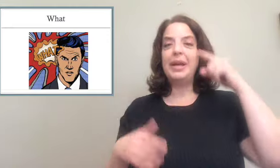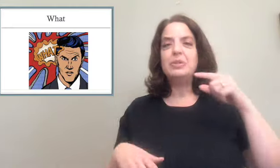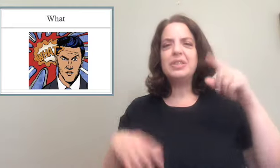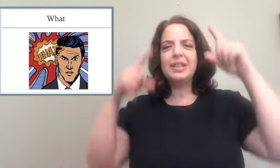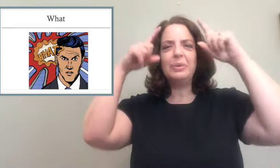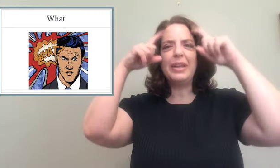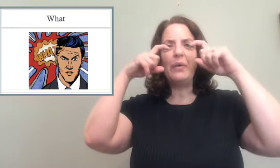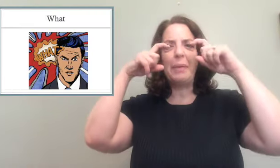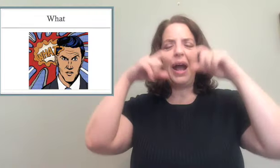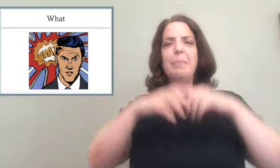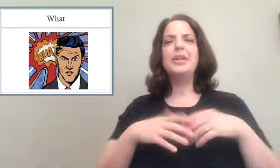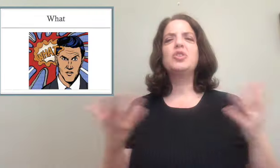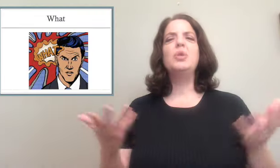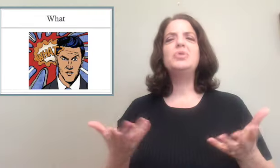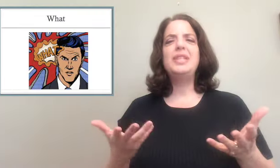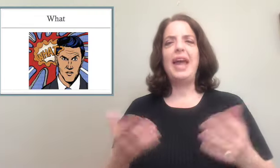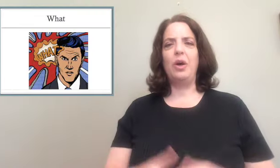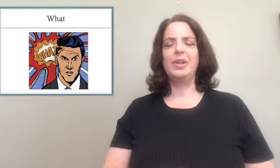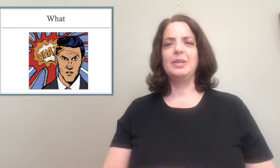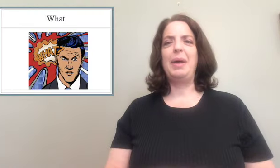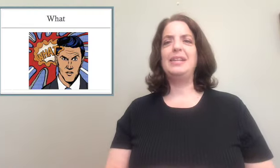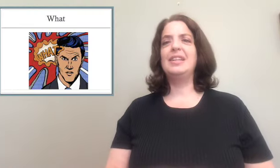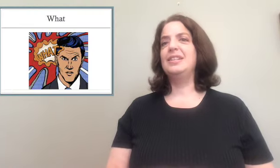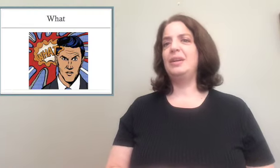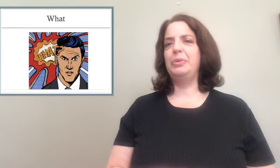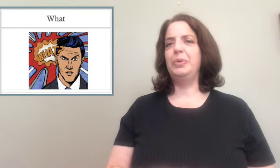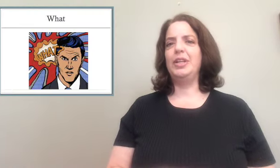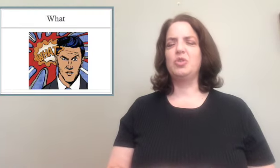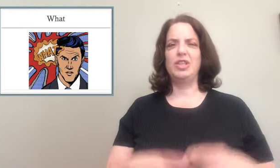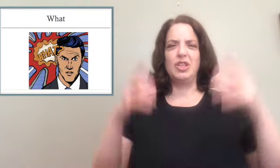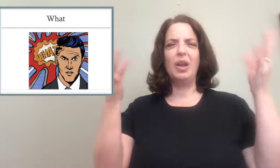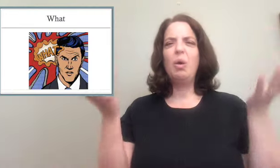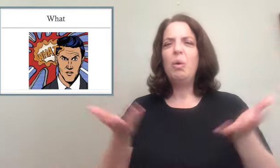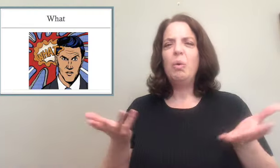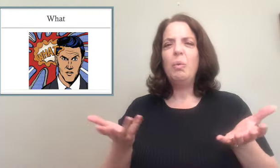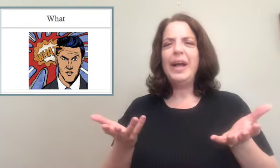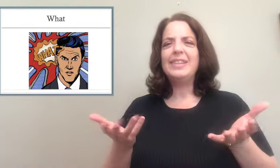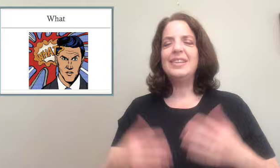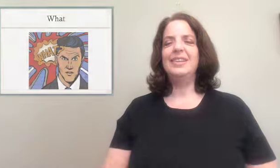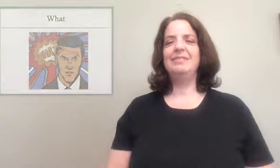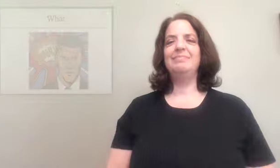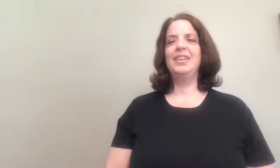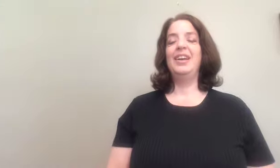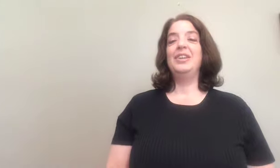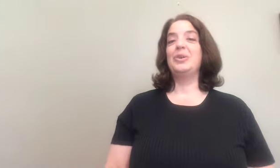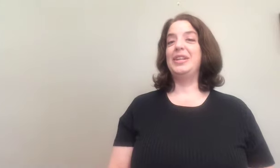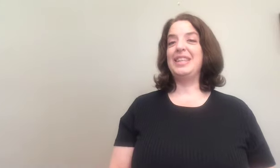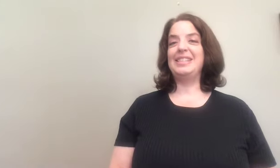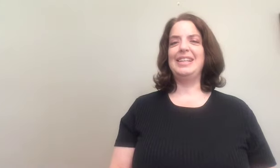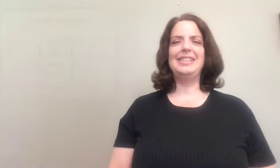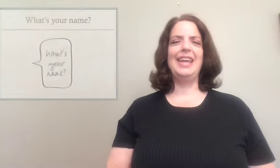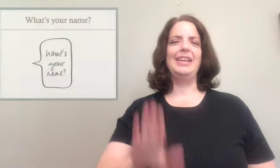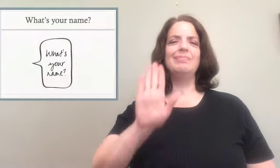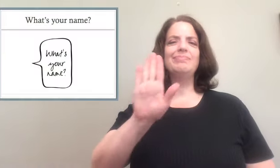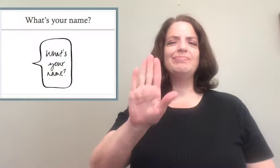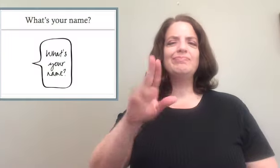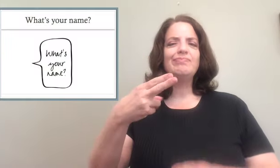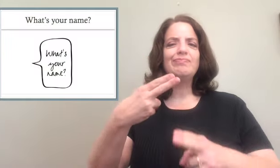non-manual signal with that one. My eyebrows go down because I'm asking a WH question. What? So here's that sentence again.